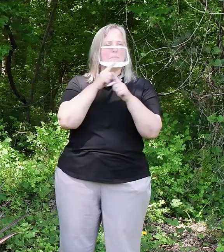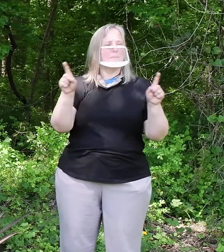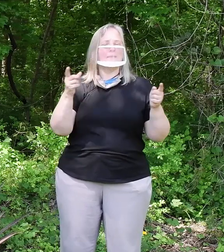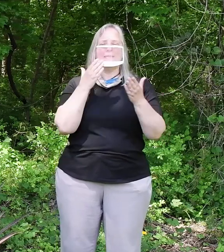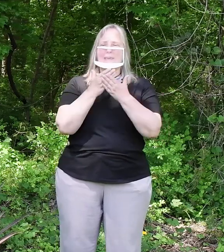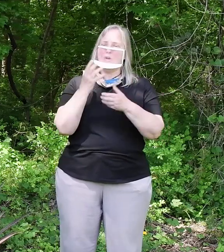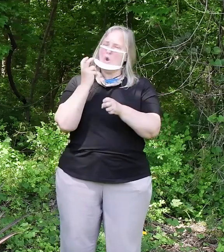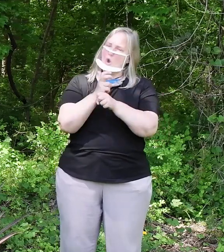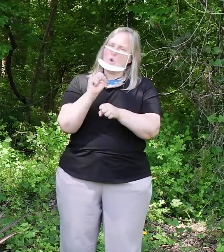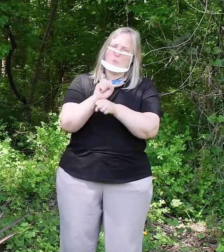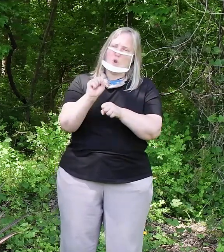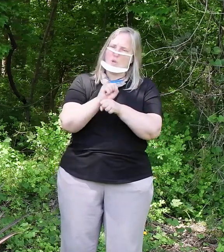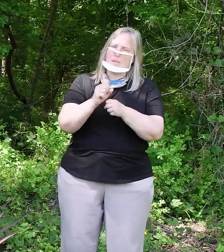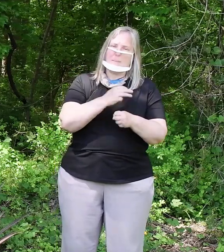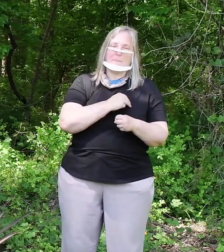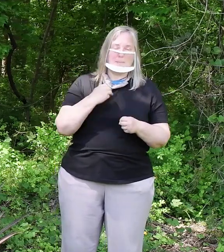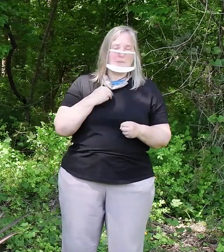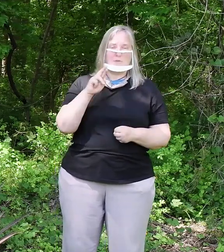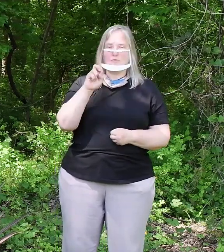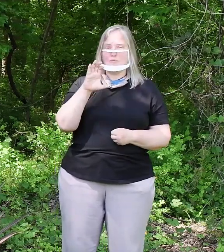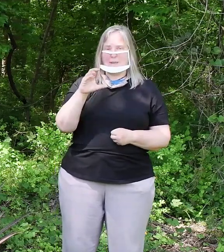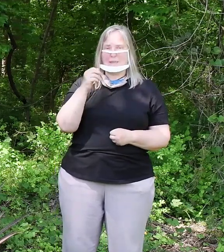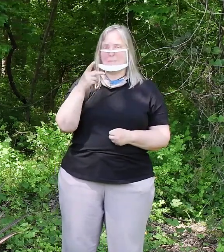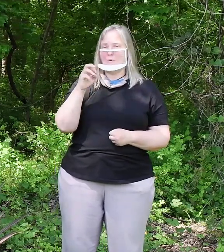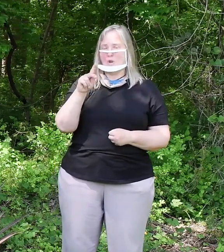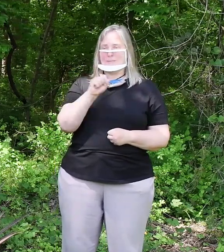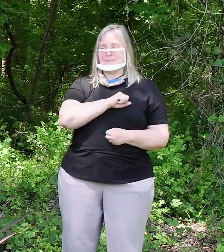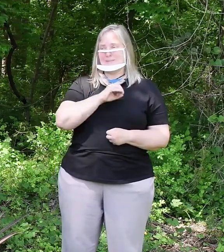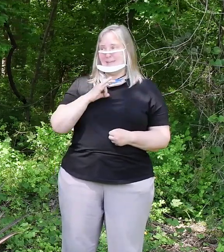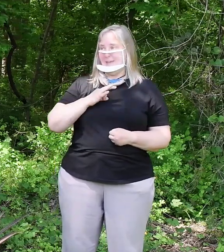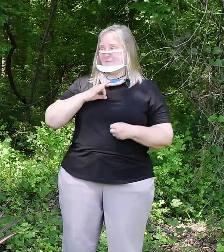hardworking members of the Recreation and Park staff.